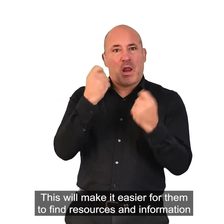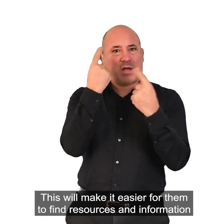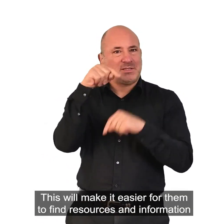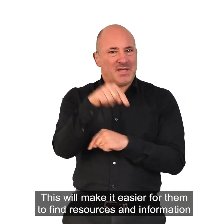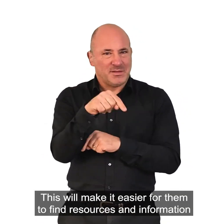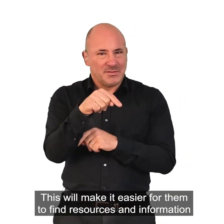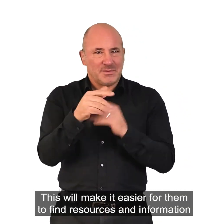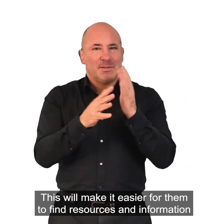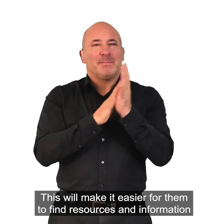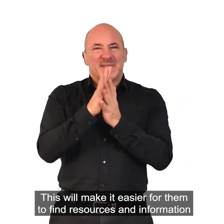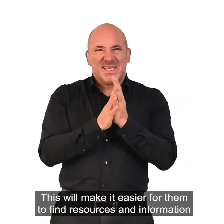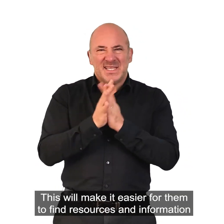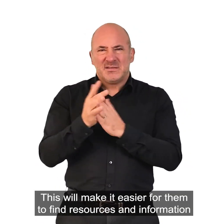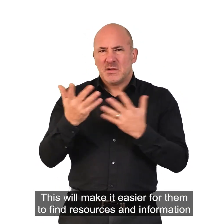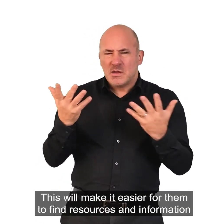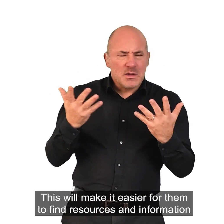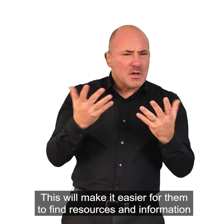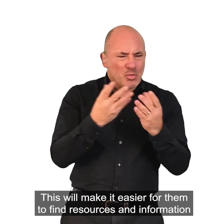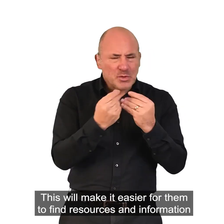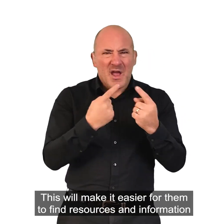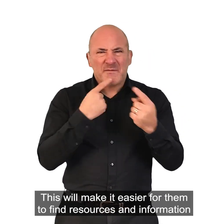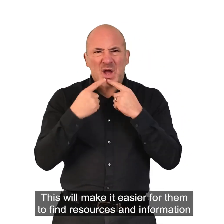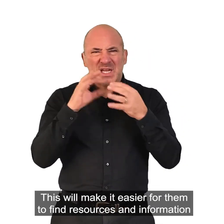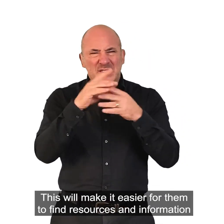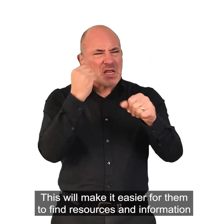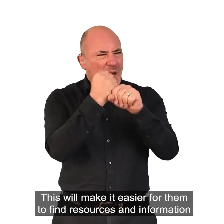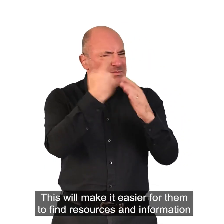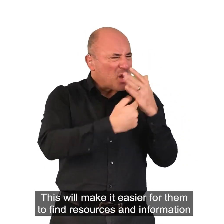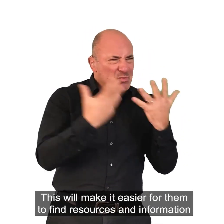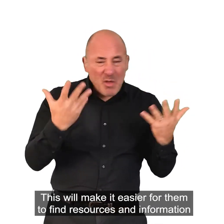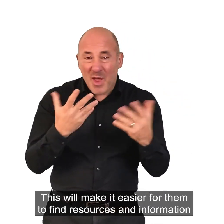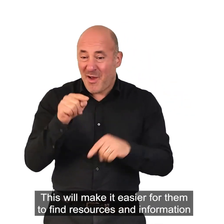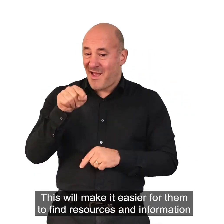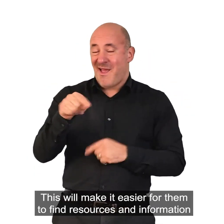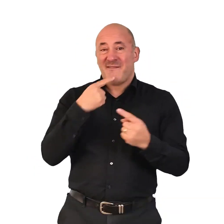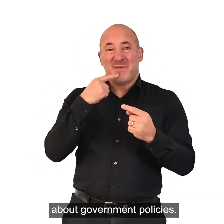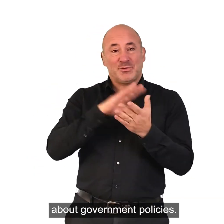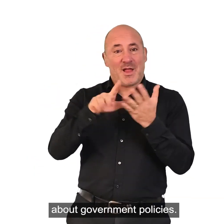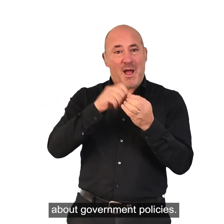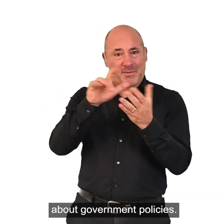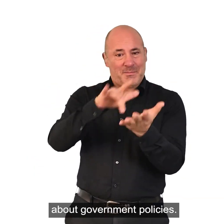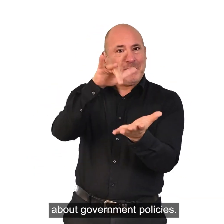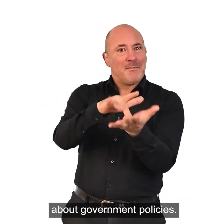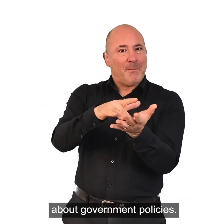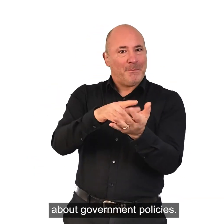This will make it easier for them to find resources and information about government policies.